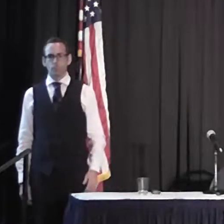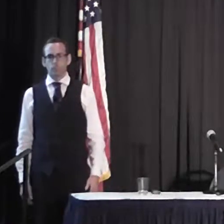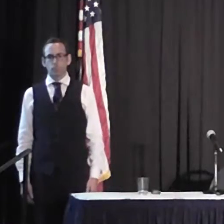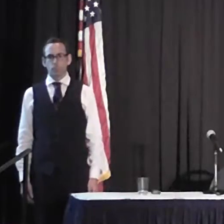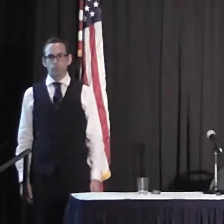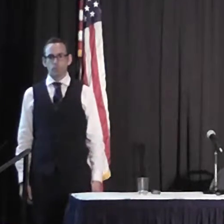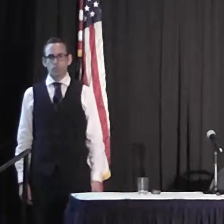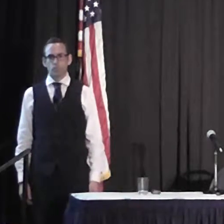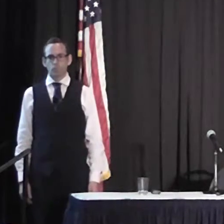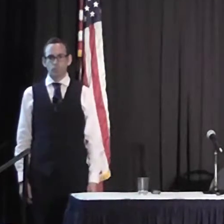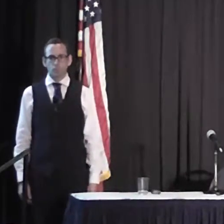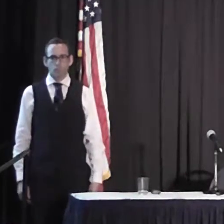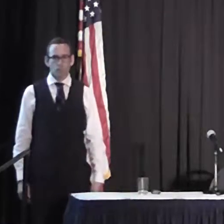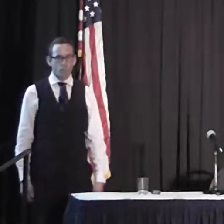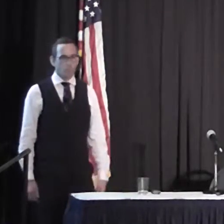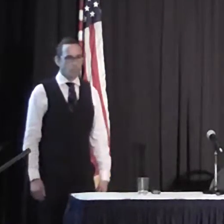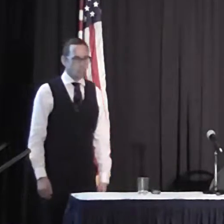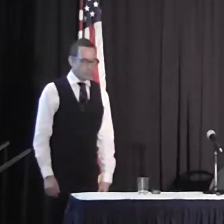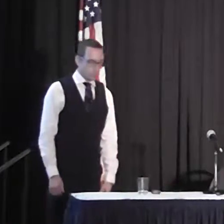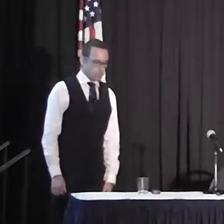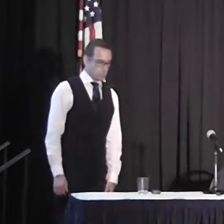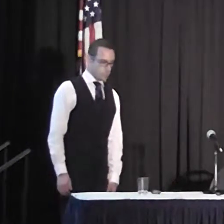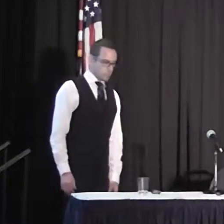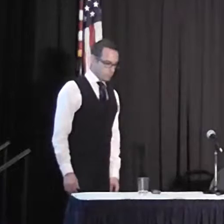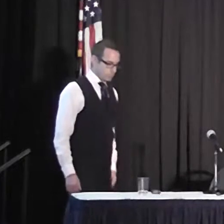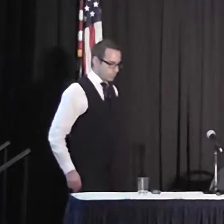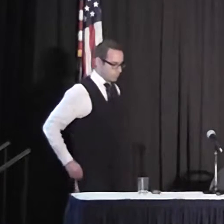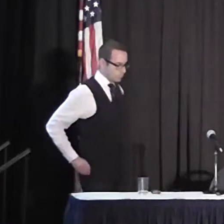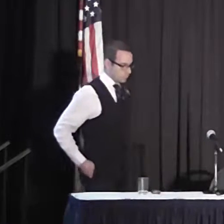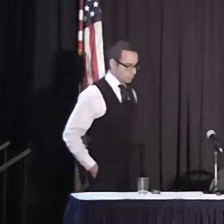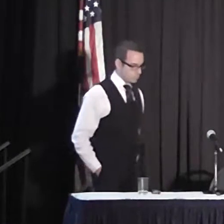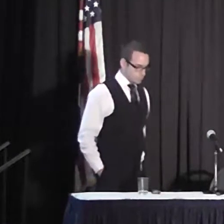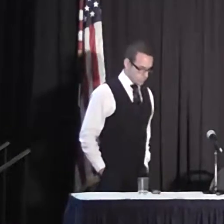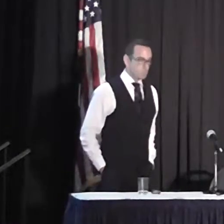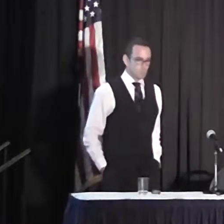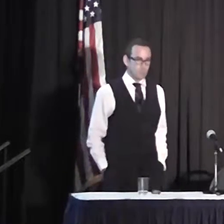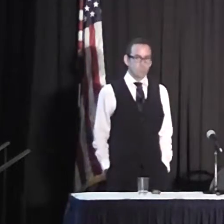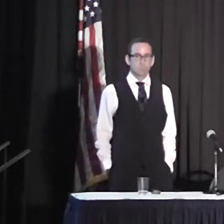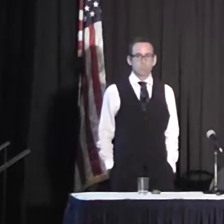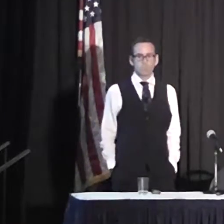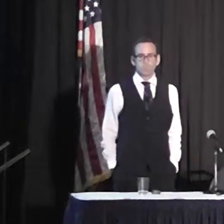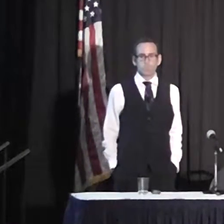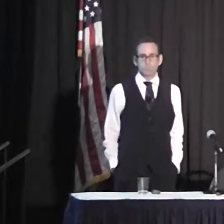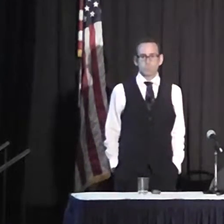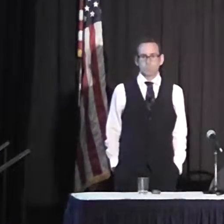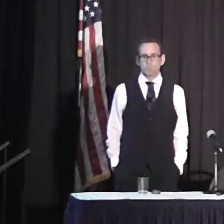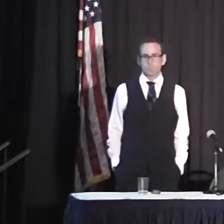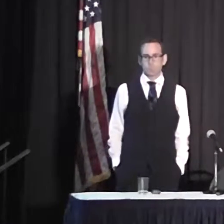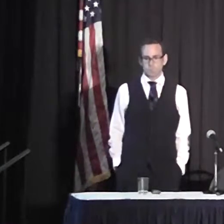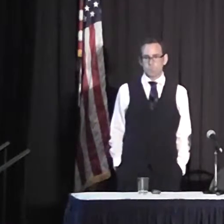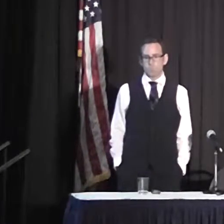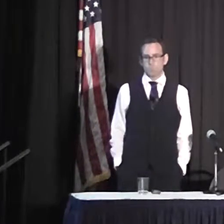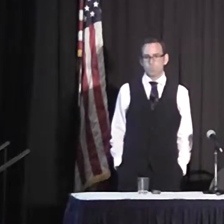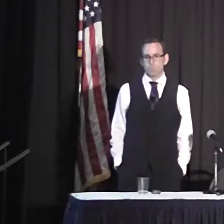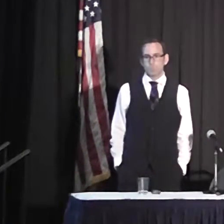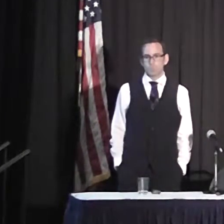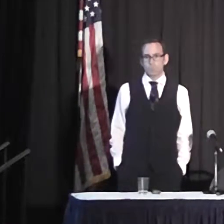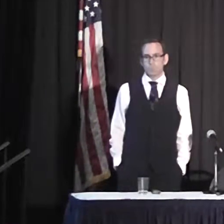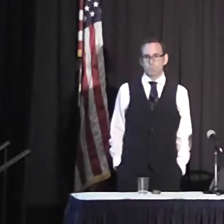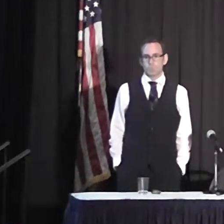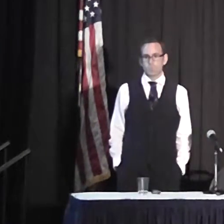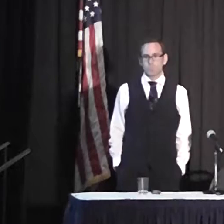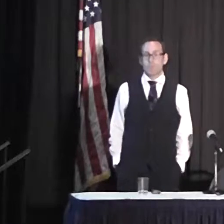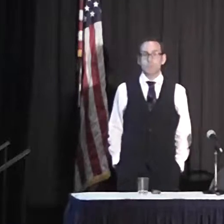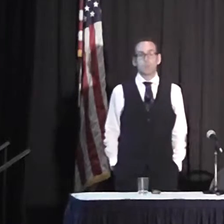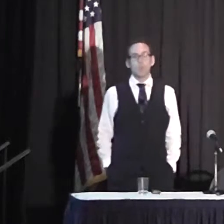market? I mean, how much will that really add to the global market on the even out in the open, under the assumption that a lot of it's getting